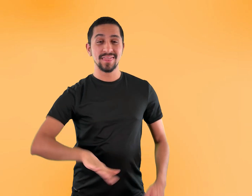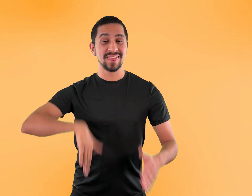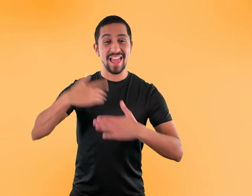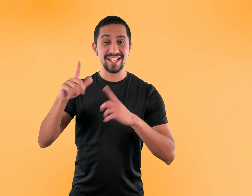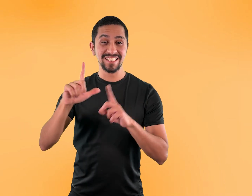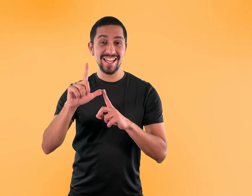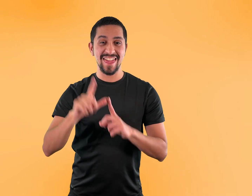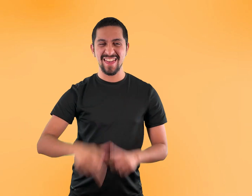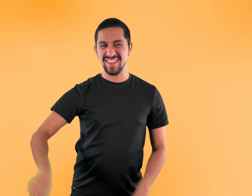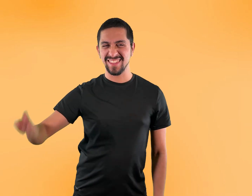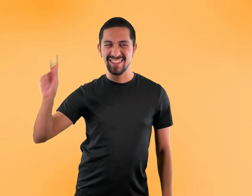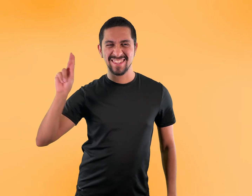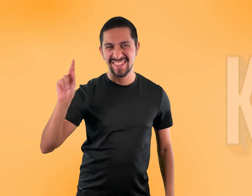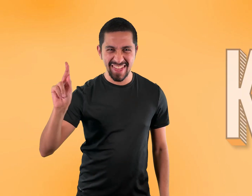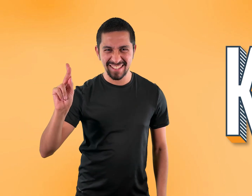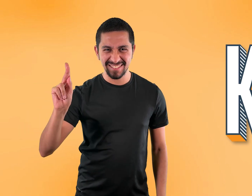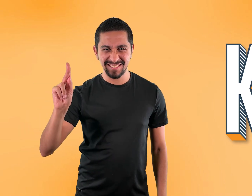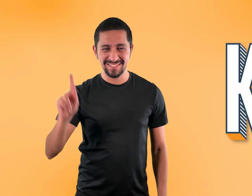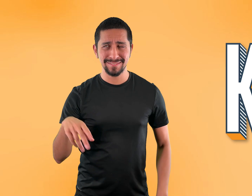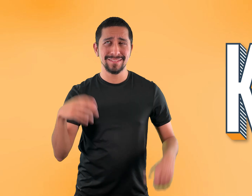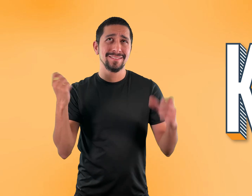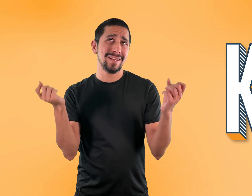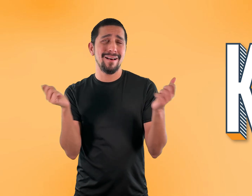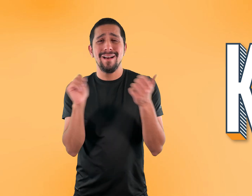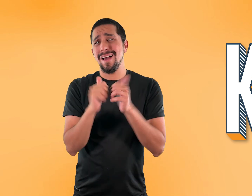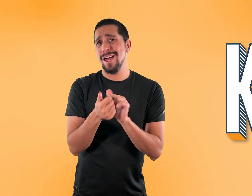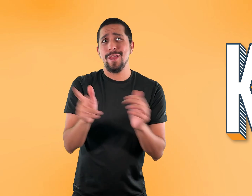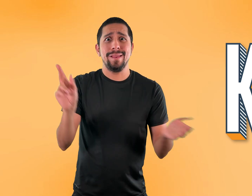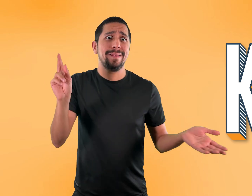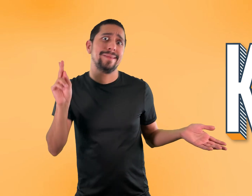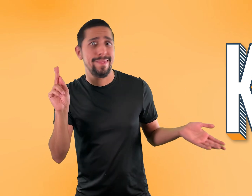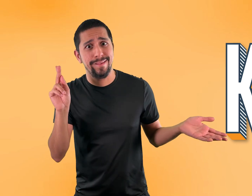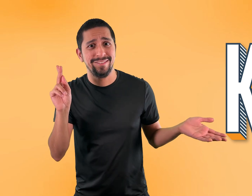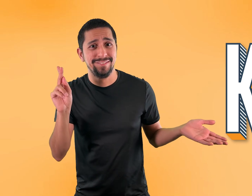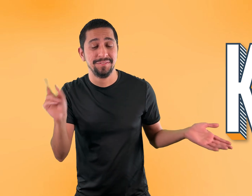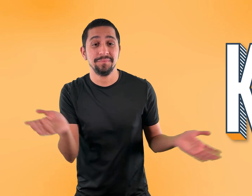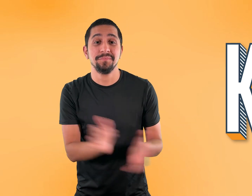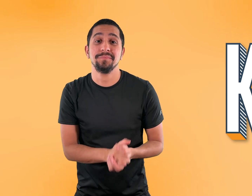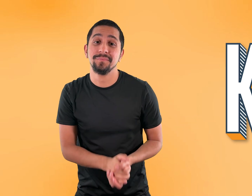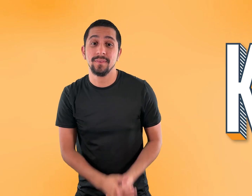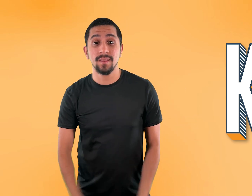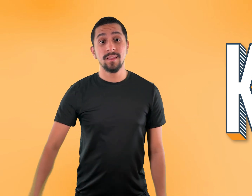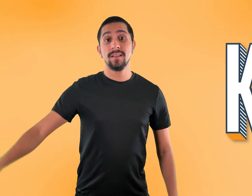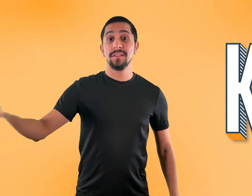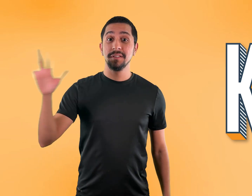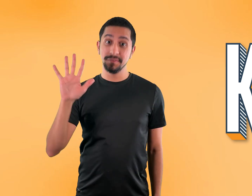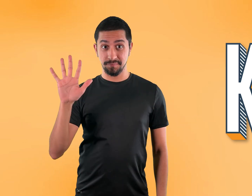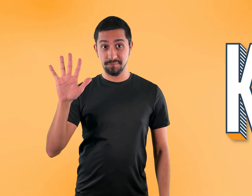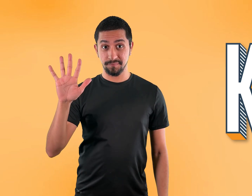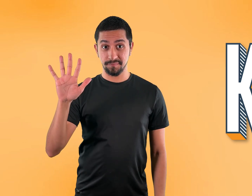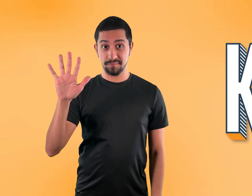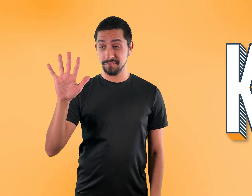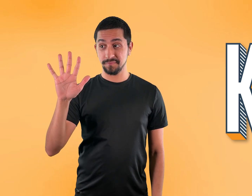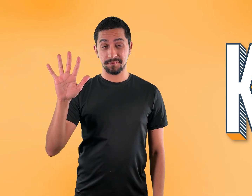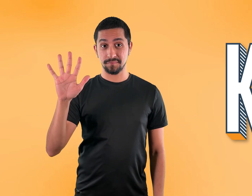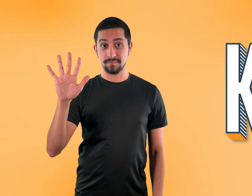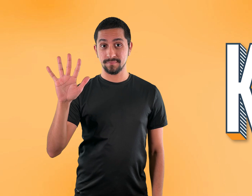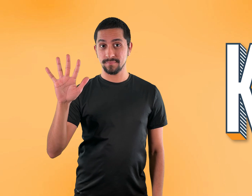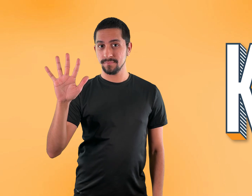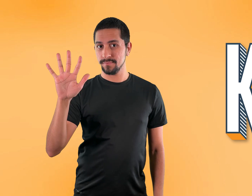The next letter is K. How do you sign K? You start with 2 fingers up,